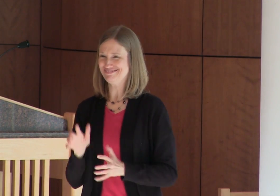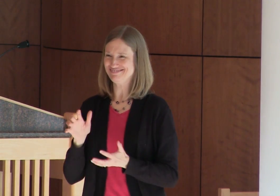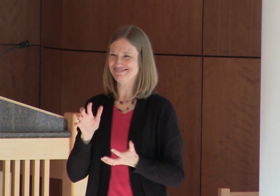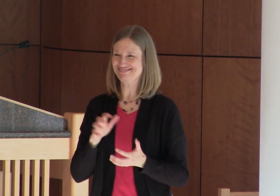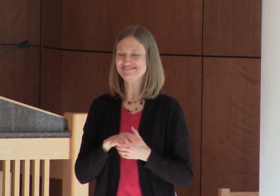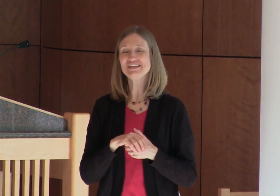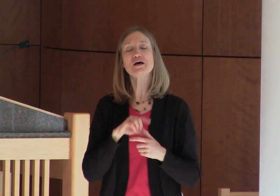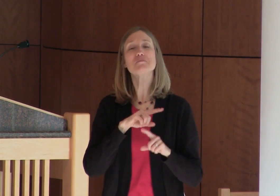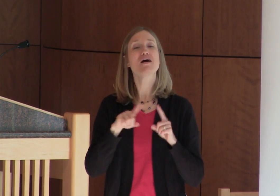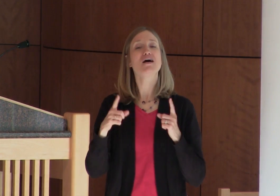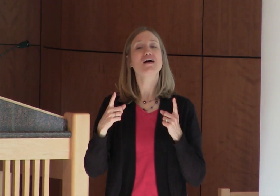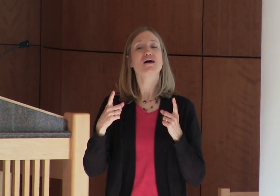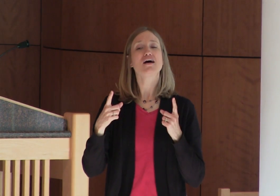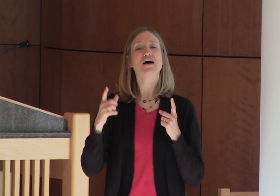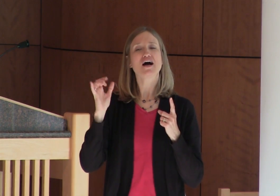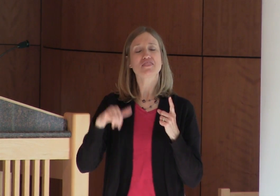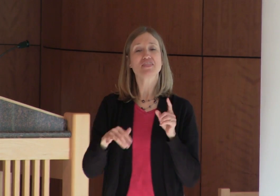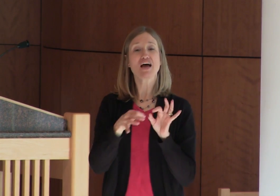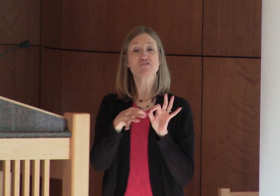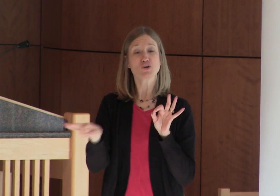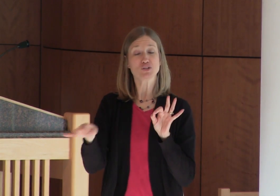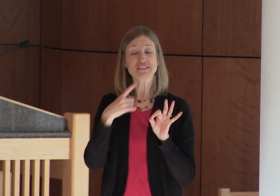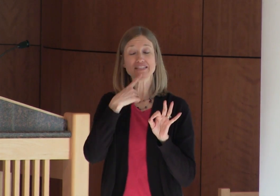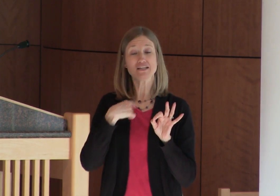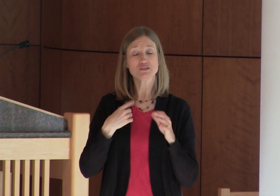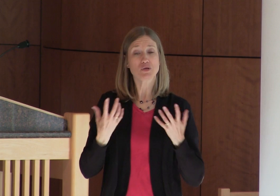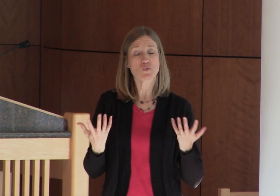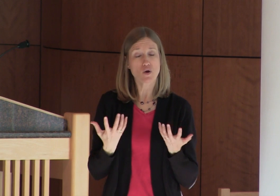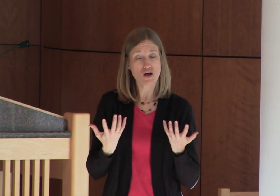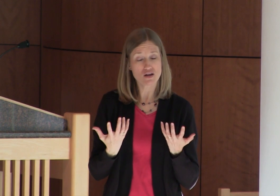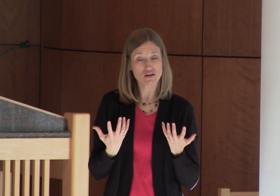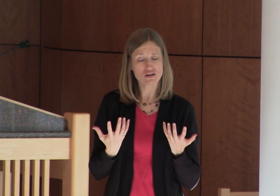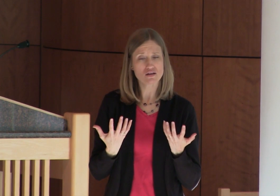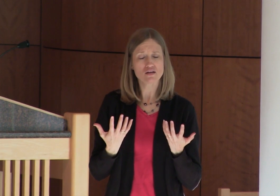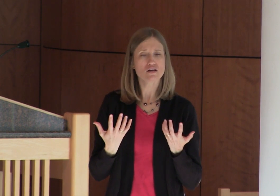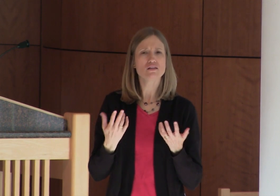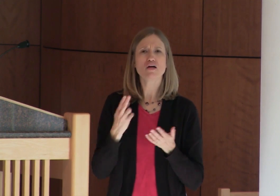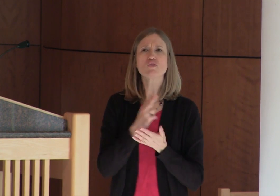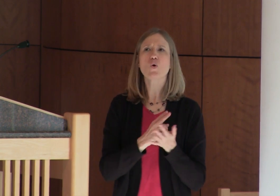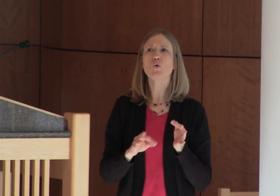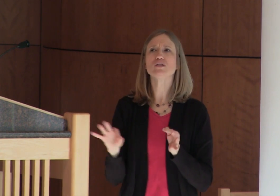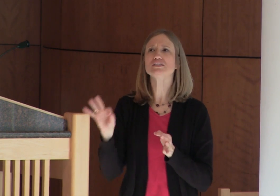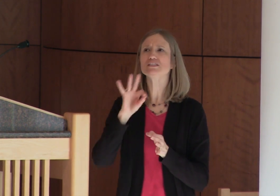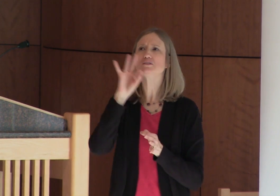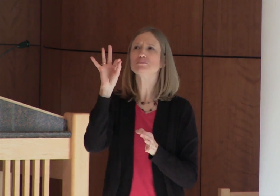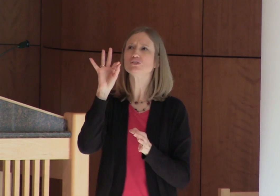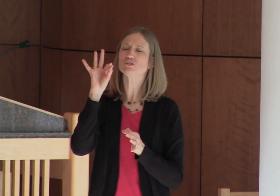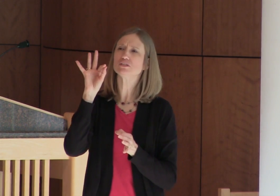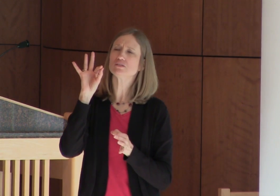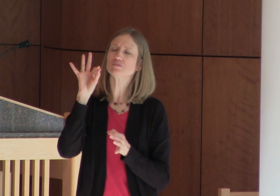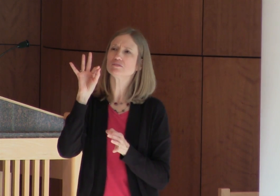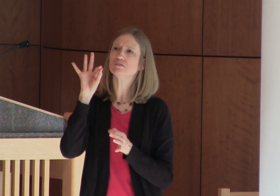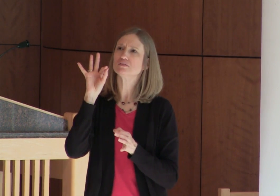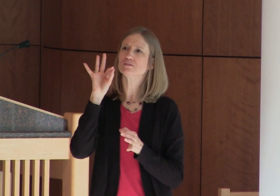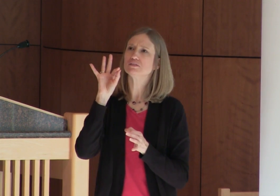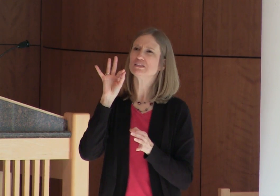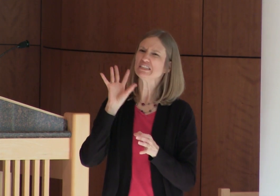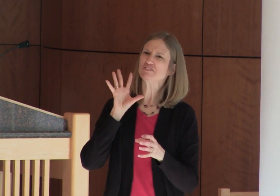But what that chapter, that verse tells me is that the Holy Spirit is in the dream business. All